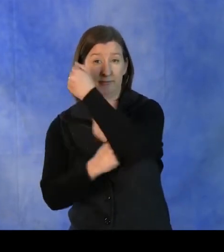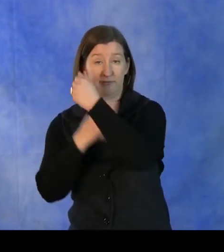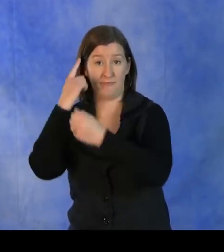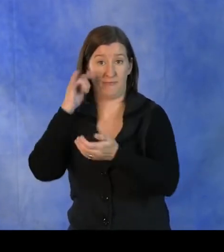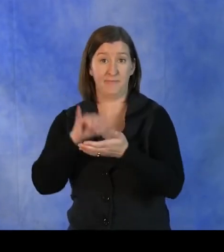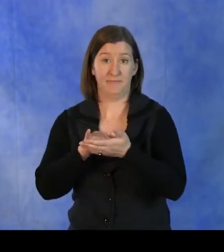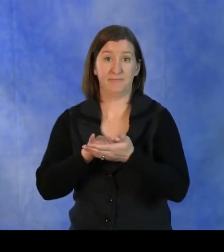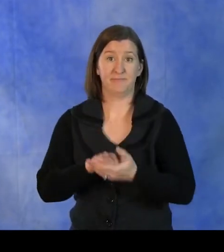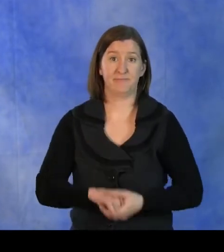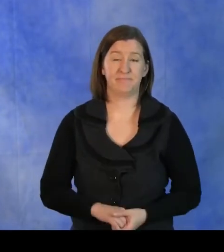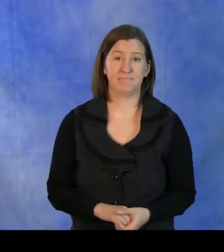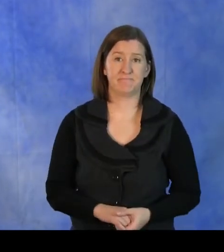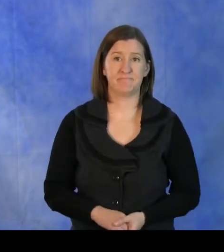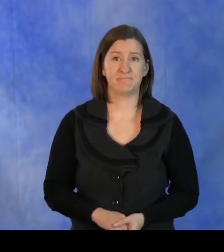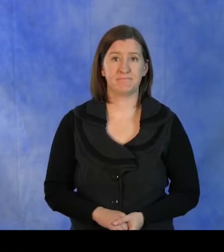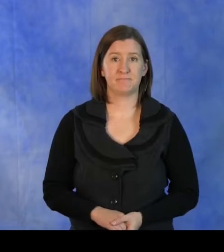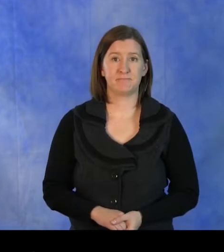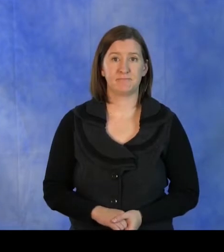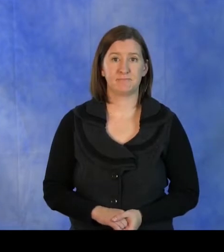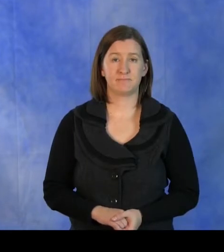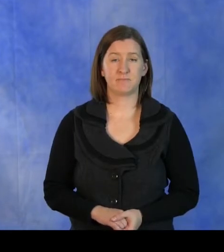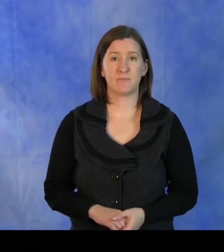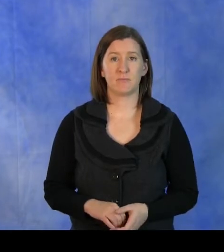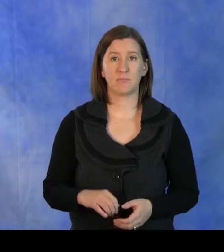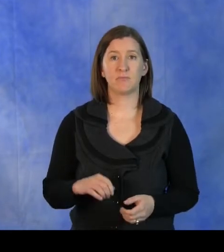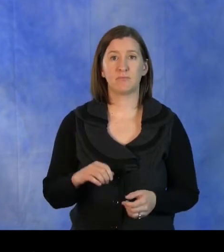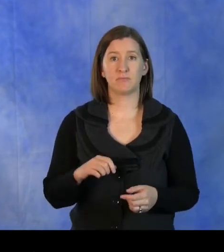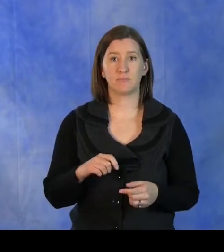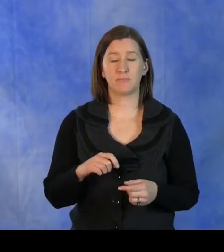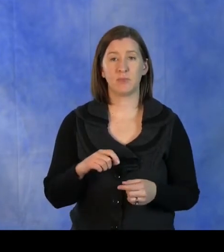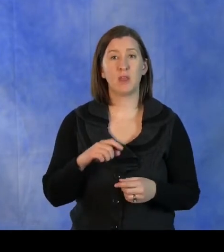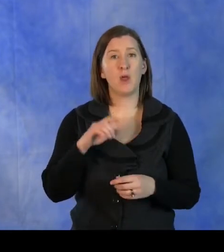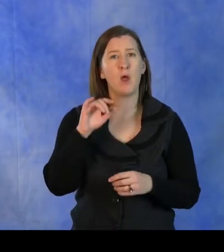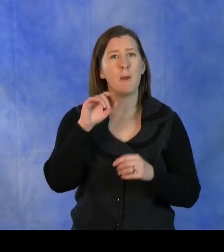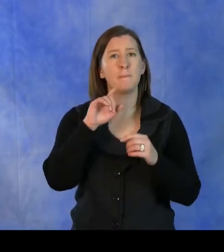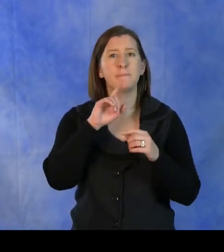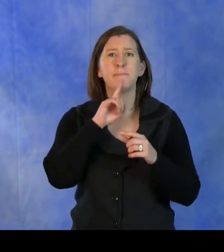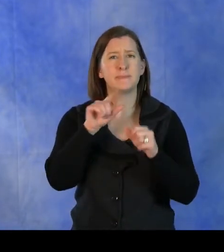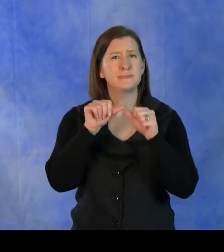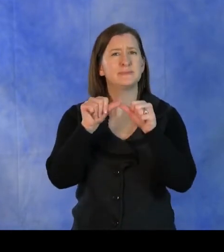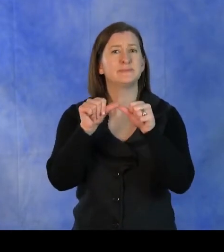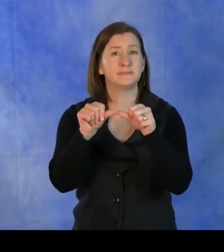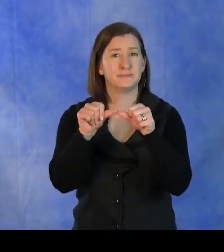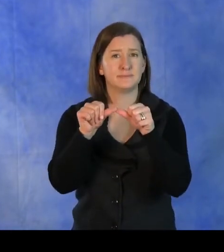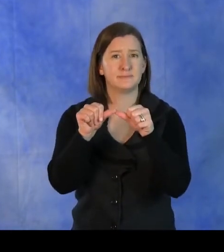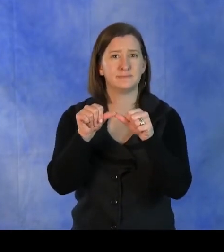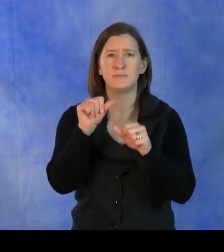So there's a lot of research based facts about that.